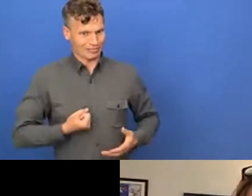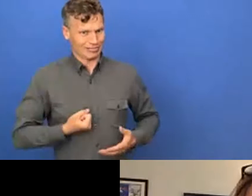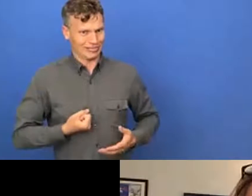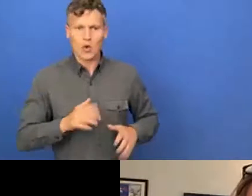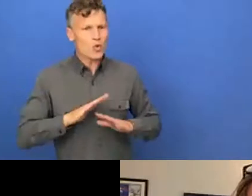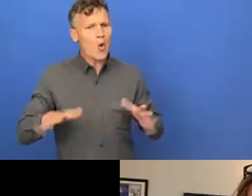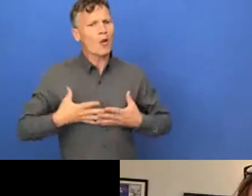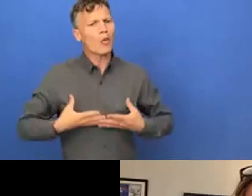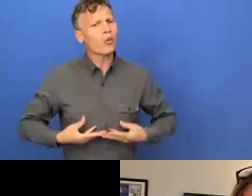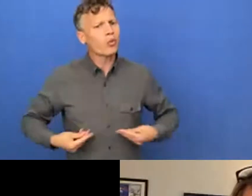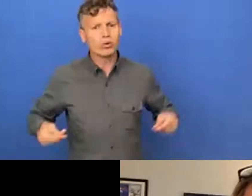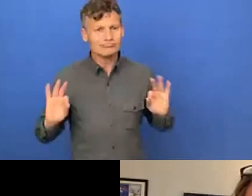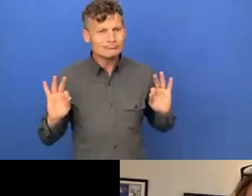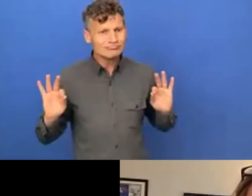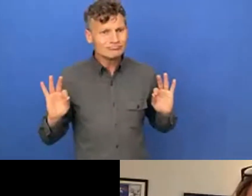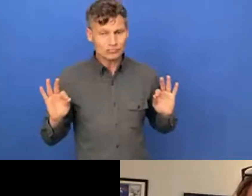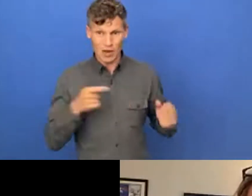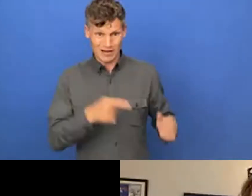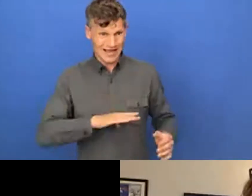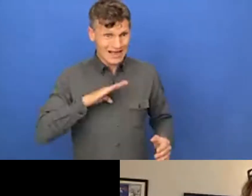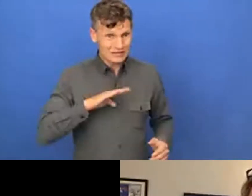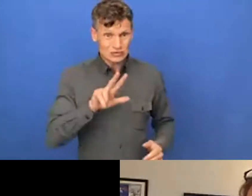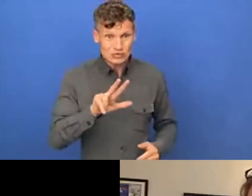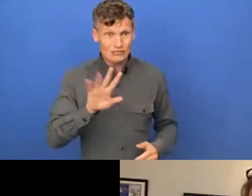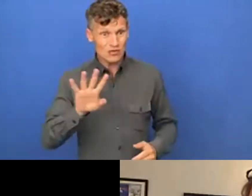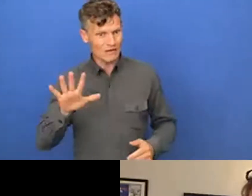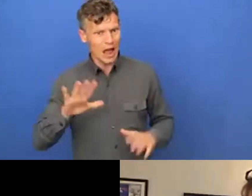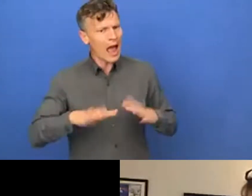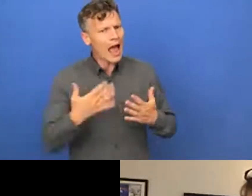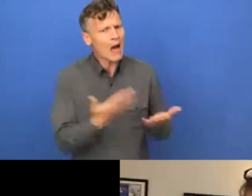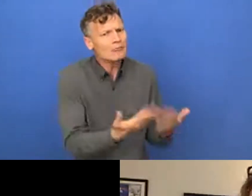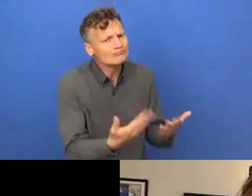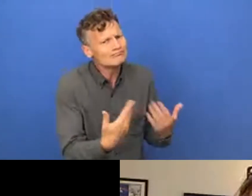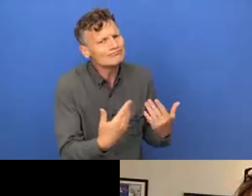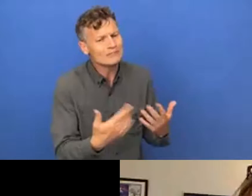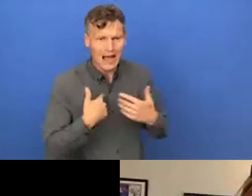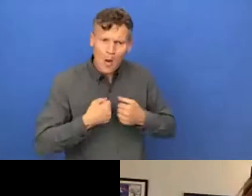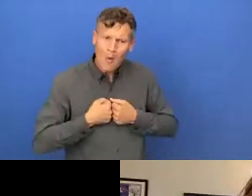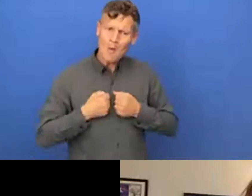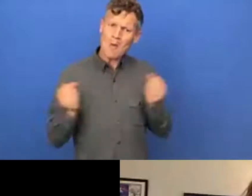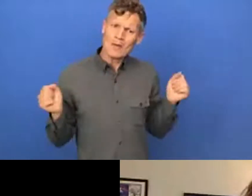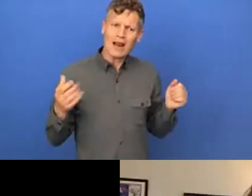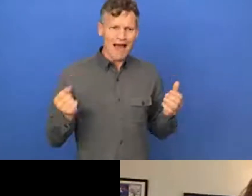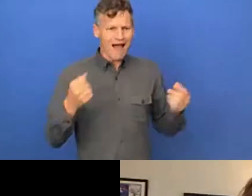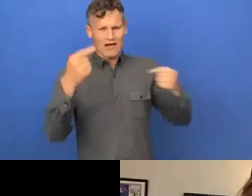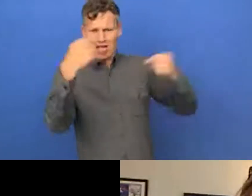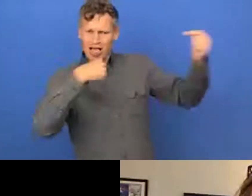And that students, that whatever mechanism, have a tool so that students know that their complaints are being listened to and responded